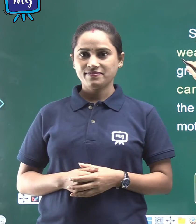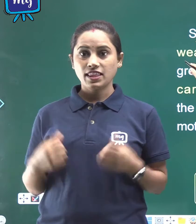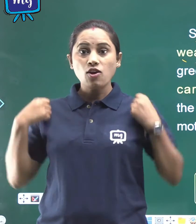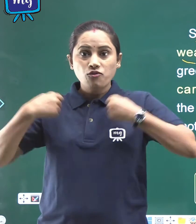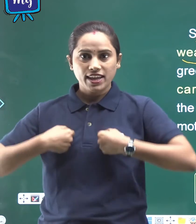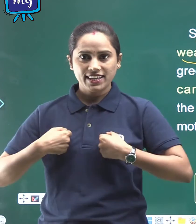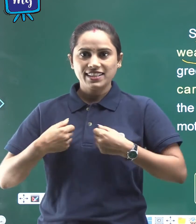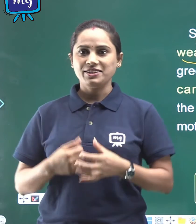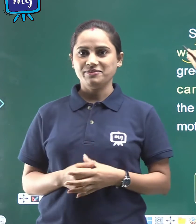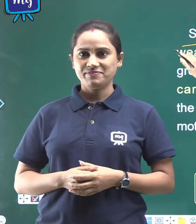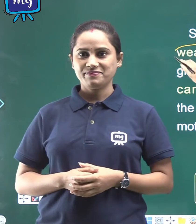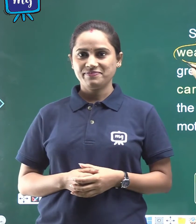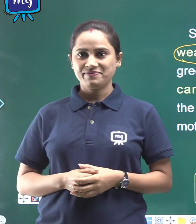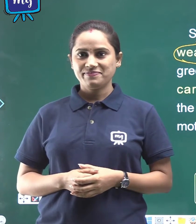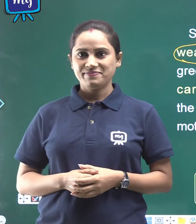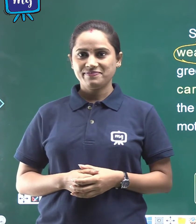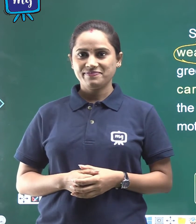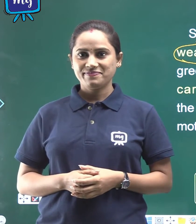wearing the